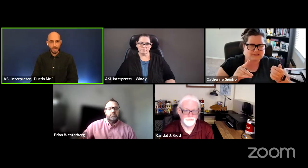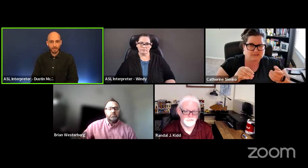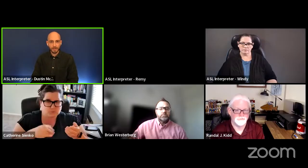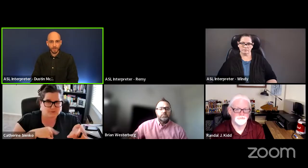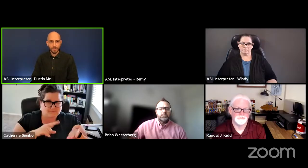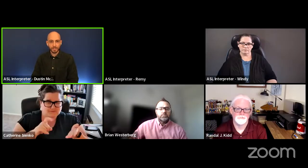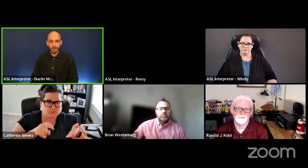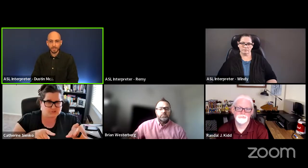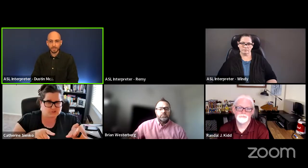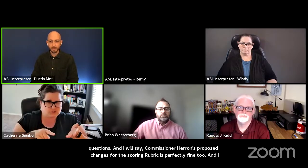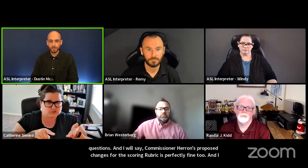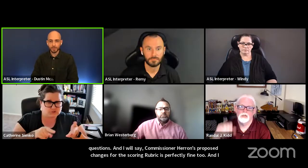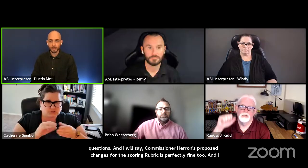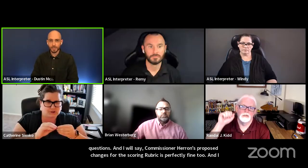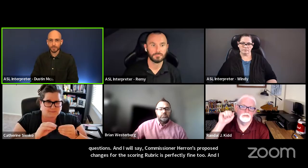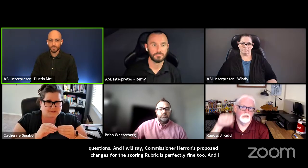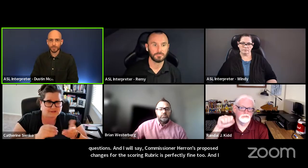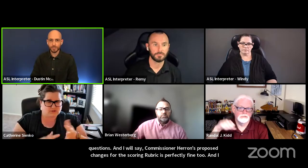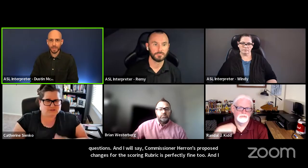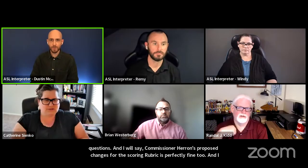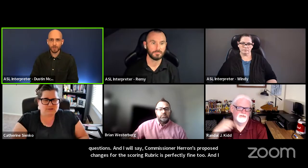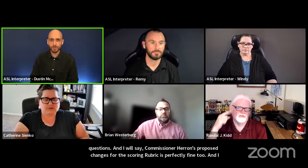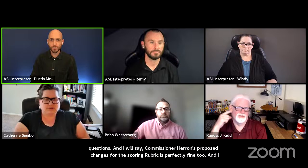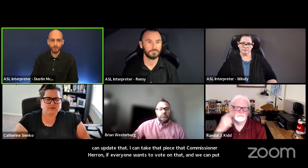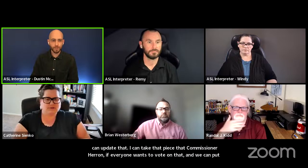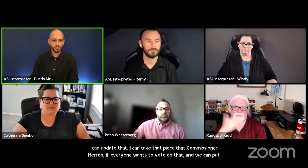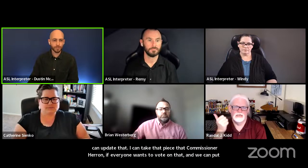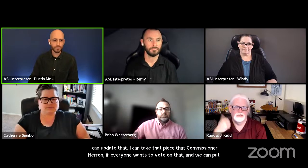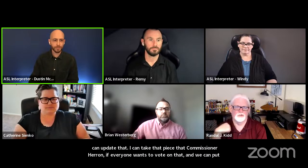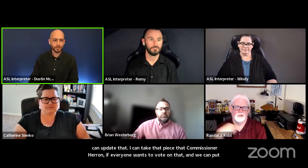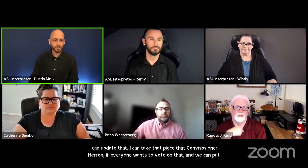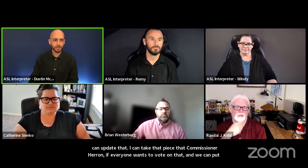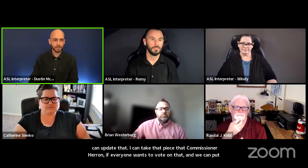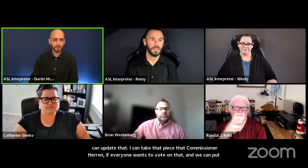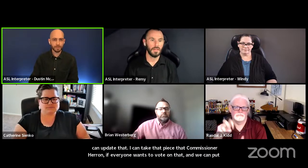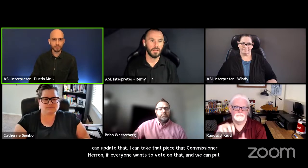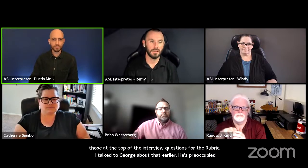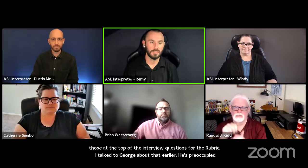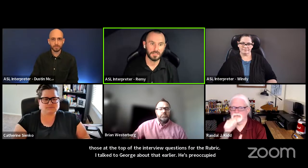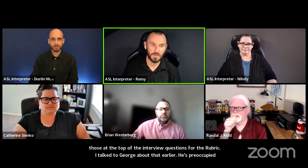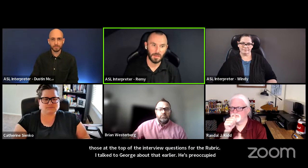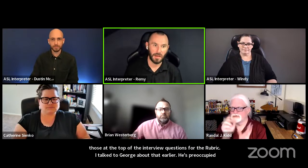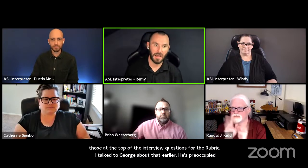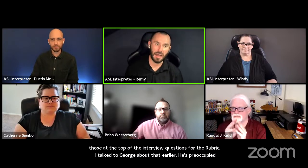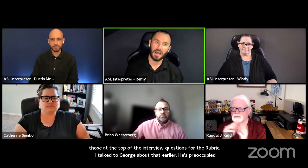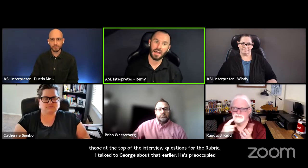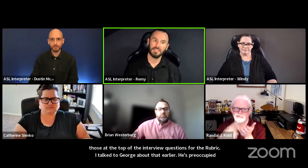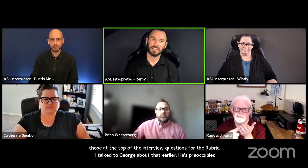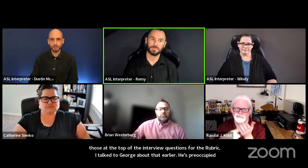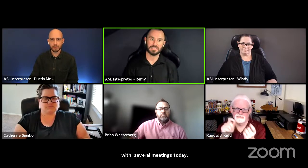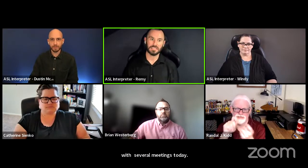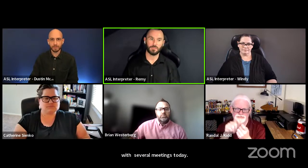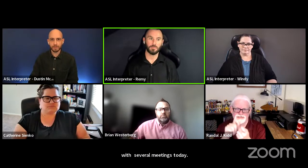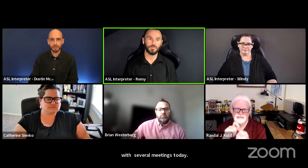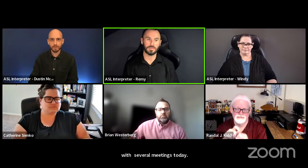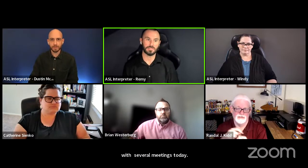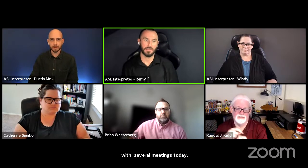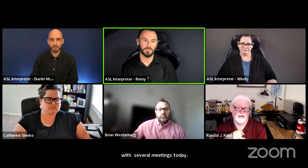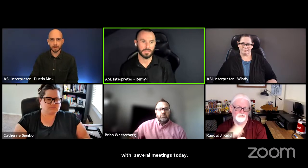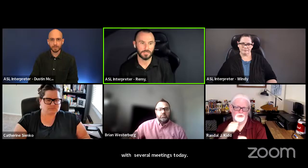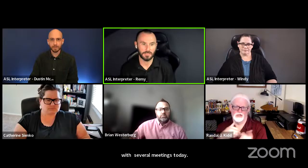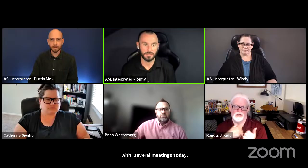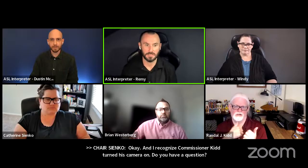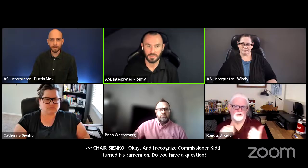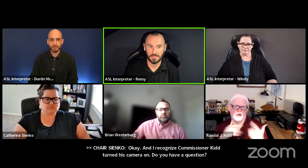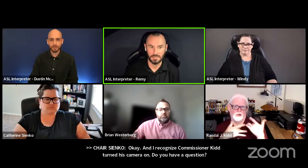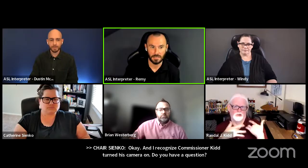Okay, and I recognize Commissioner Kidd turned his camera on. Do you have a question? Yes, ma'am. I think it's best if we move to